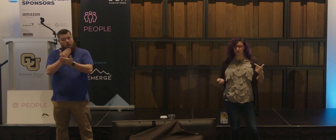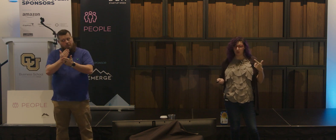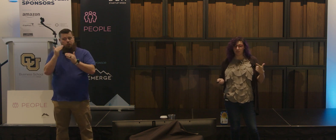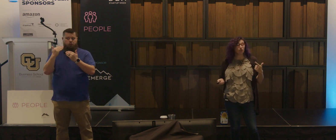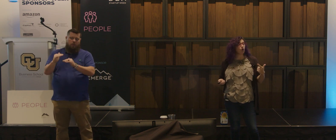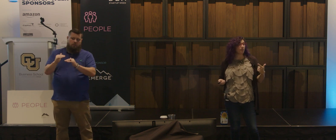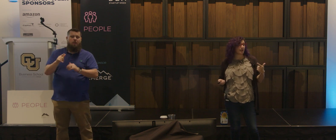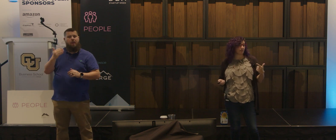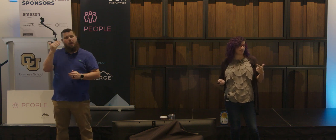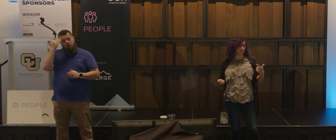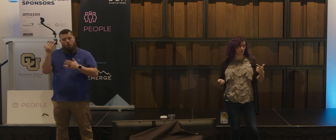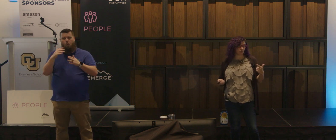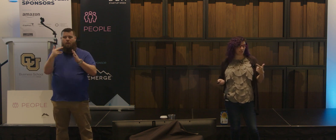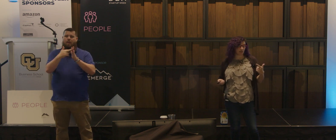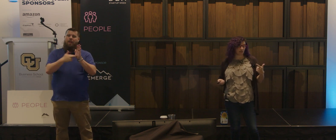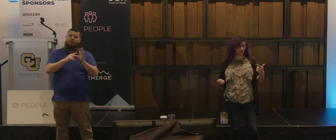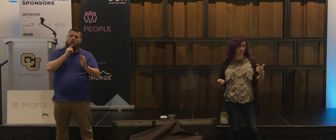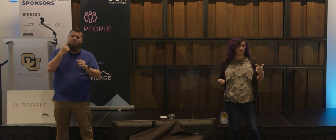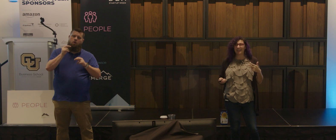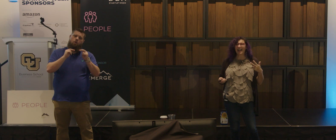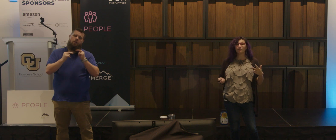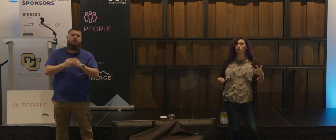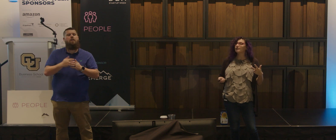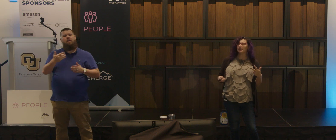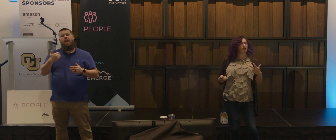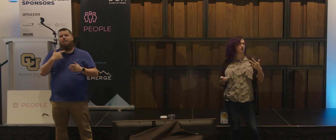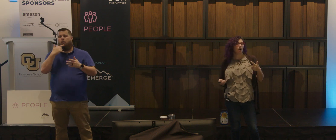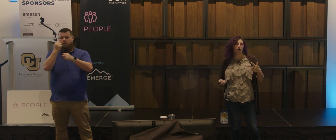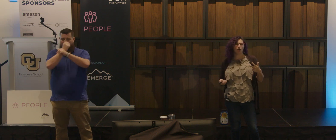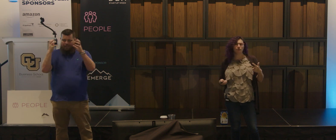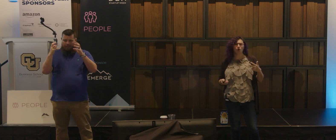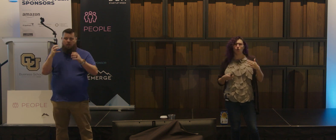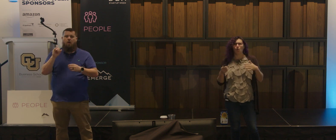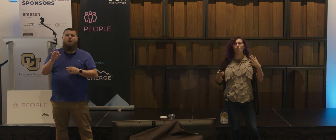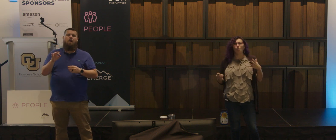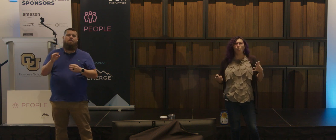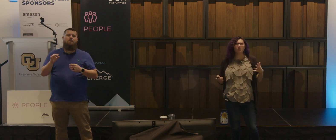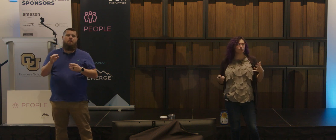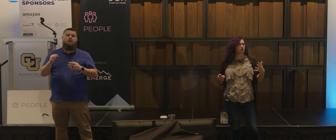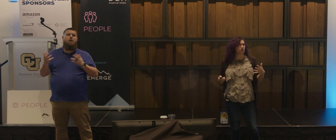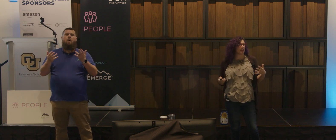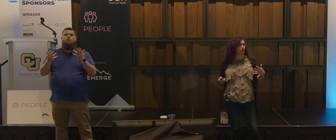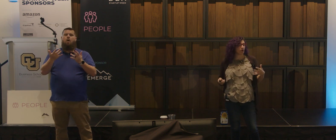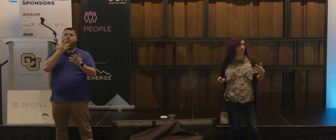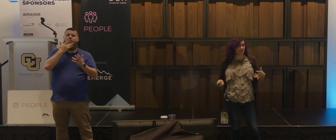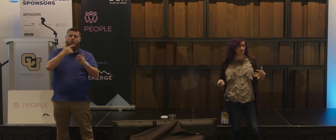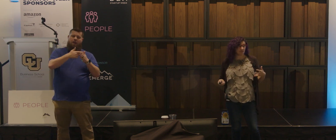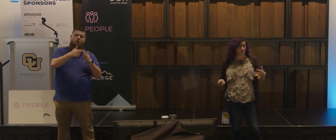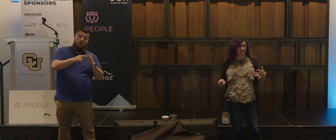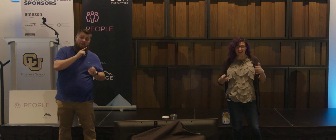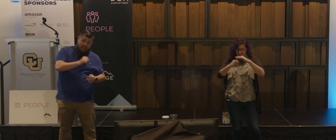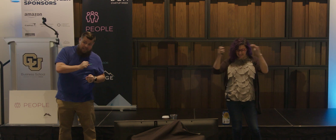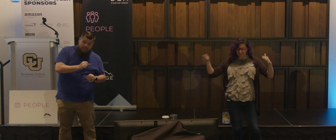constraints. They know what the guidelines are for negotiating. They have a good idea of what the preferred outcome